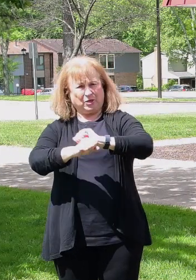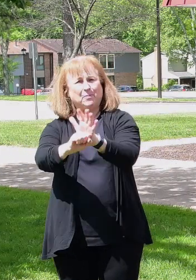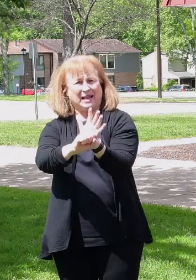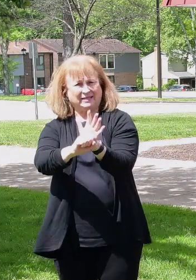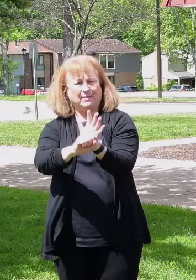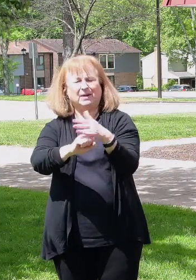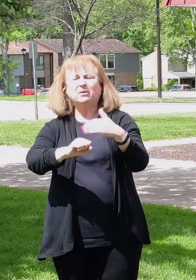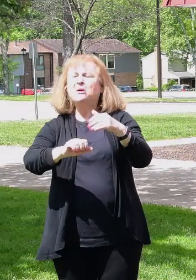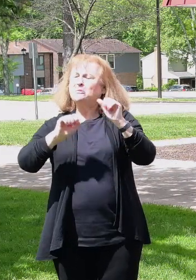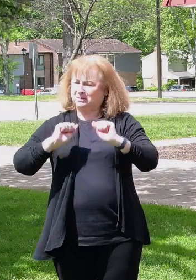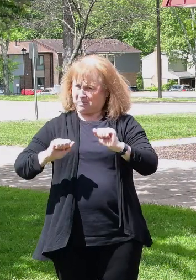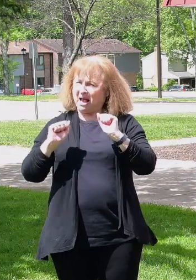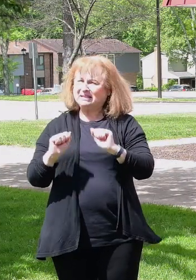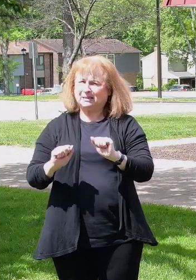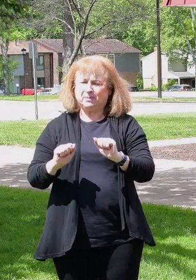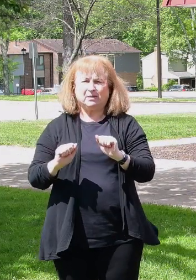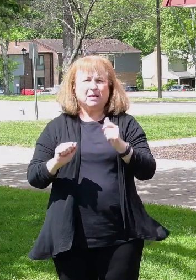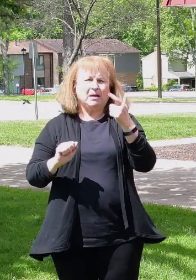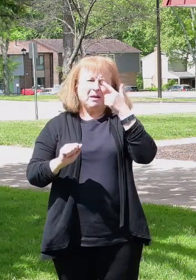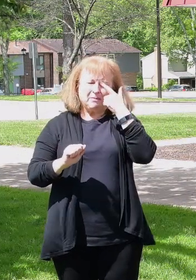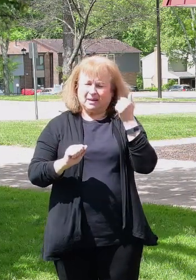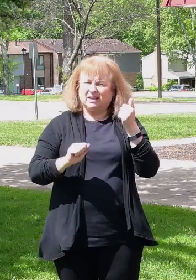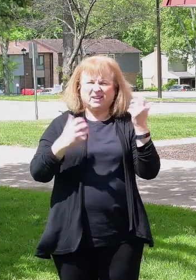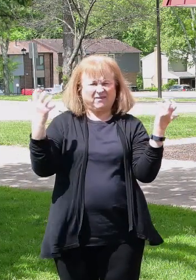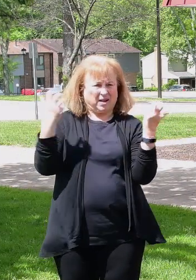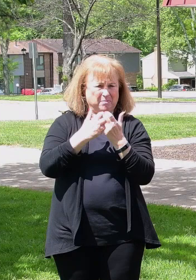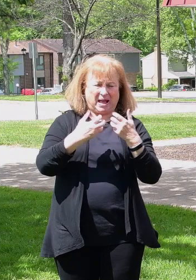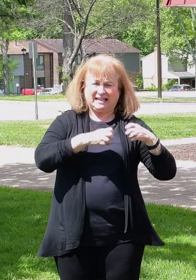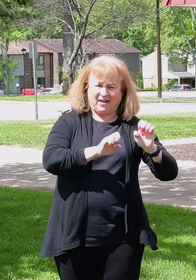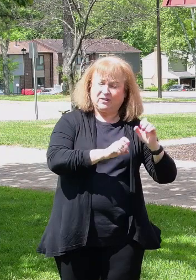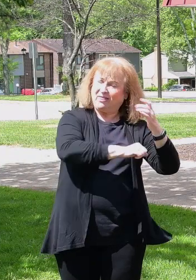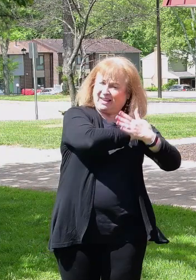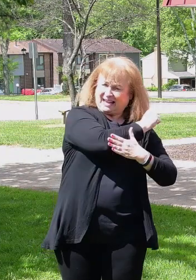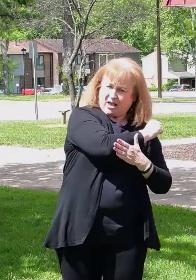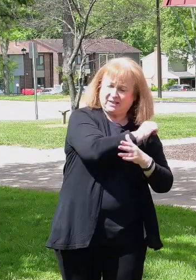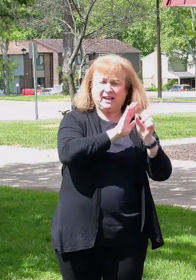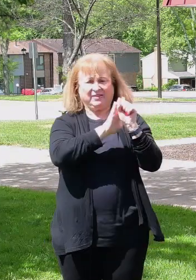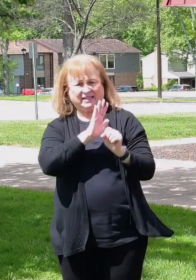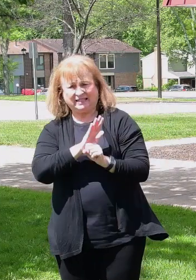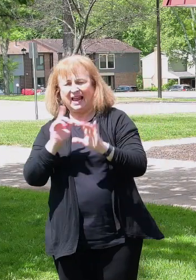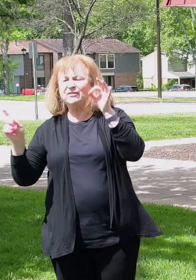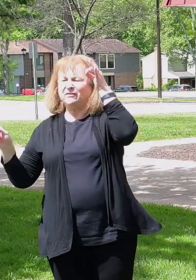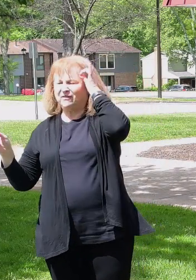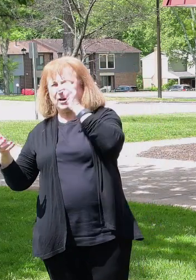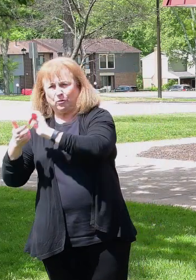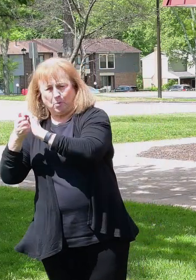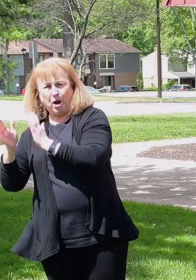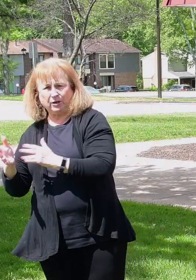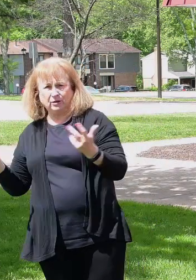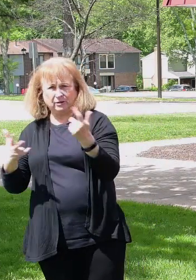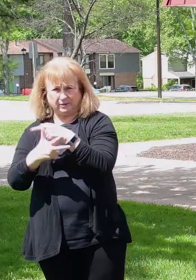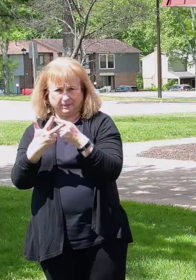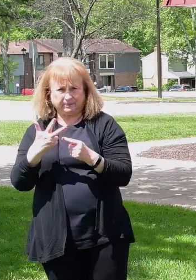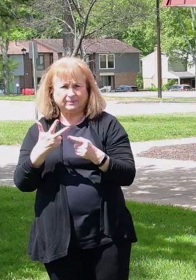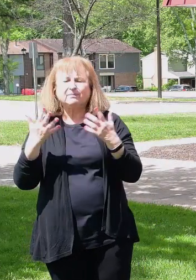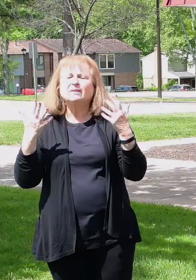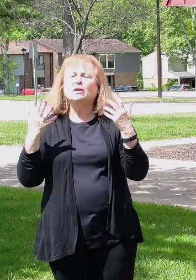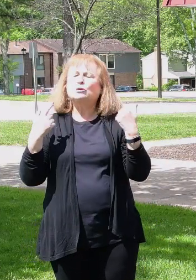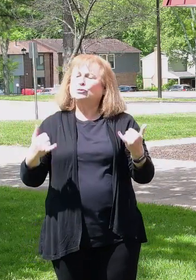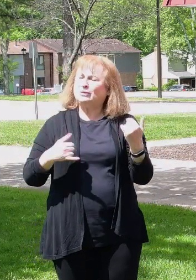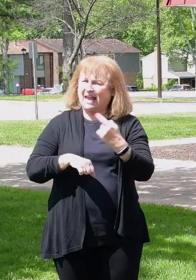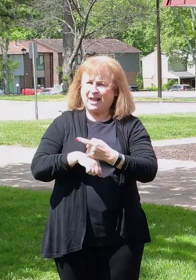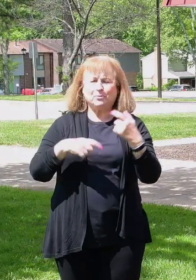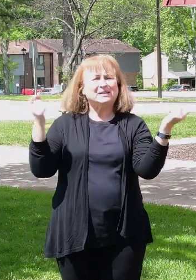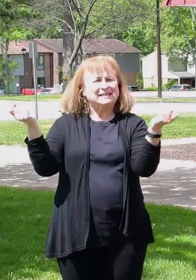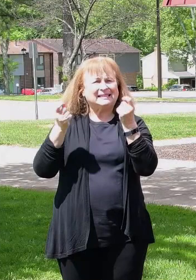pandemic was possible through the combined efforts of the county, the state, and our federal partners. And today